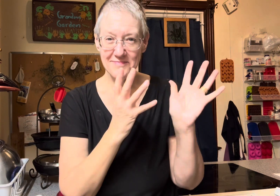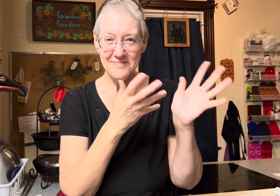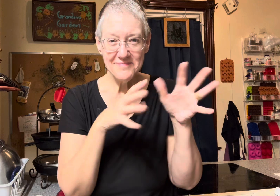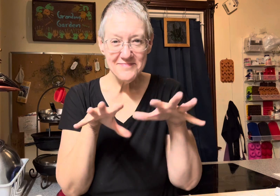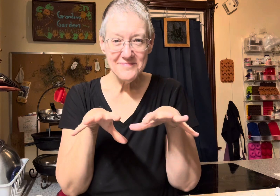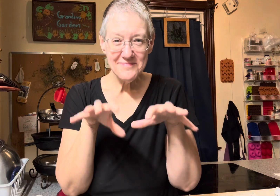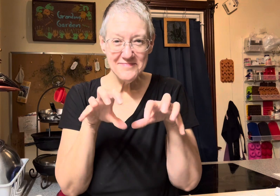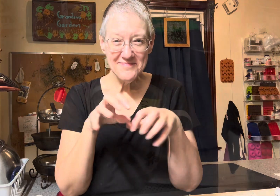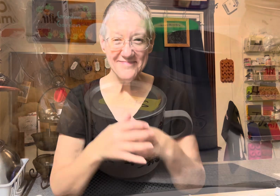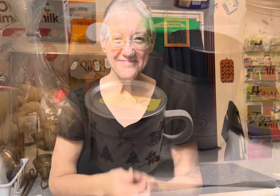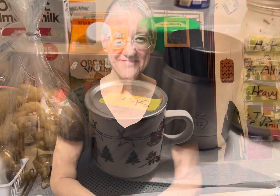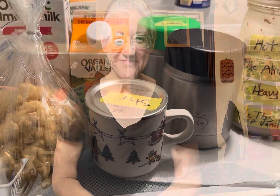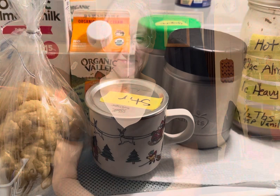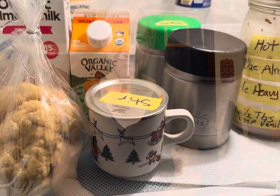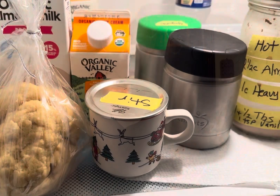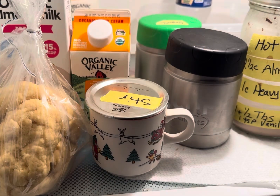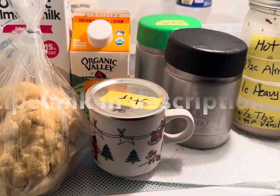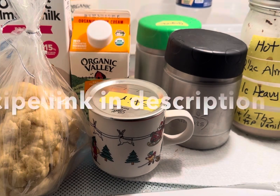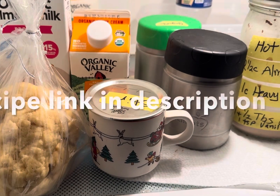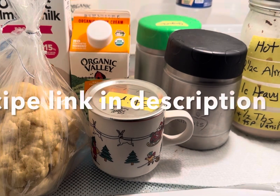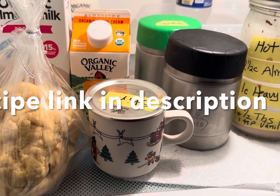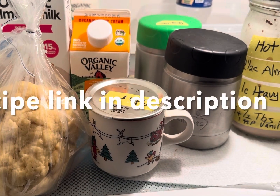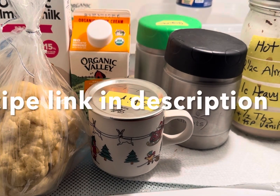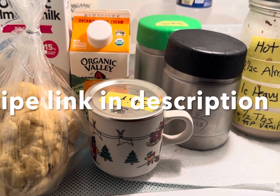And the other we'll put in the freezer.